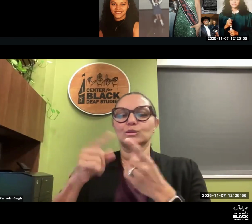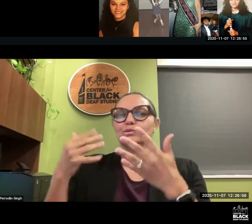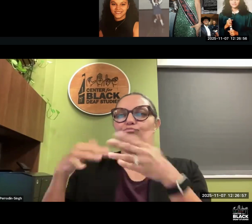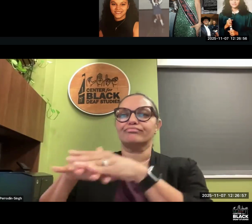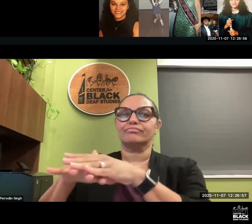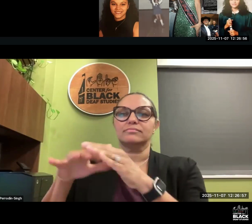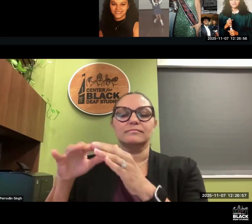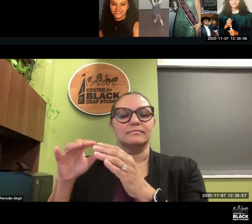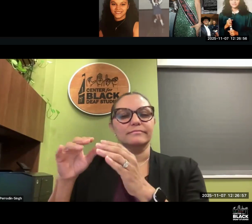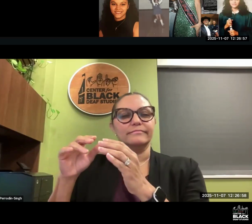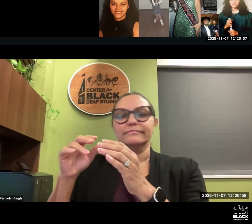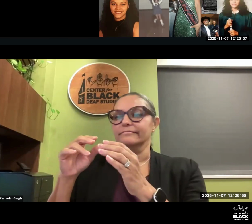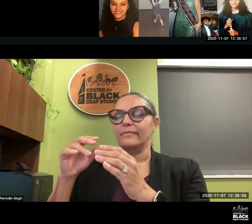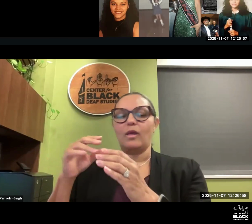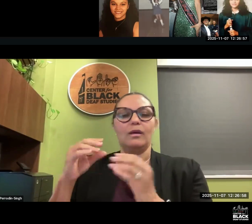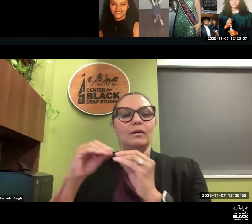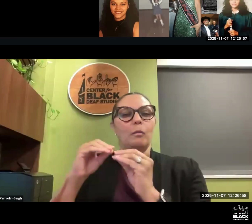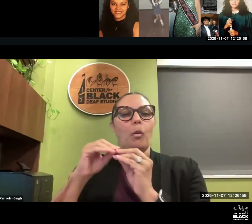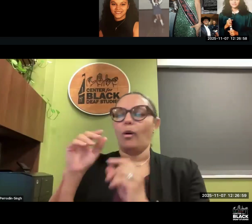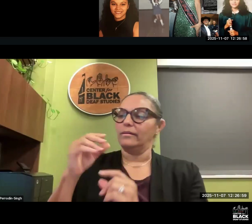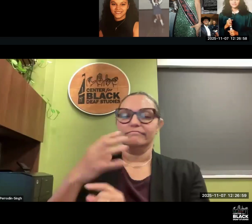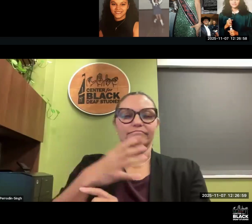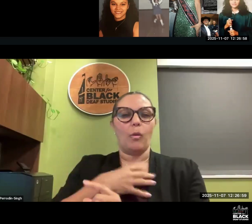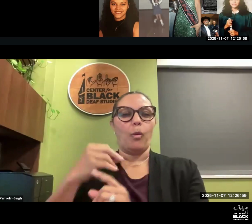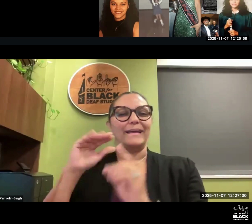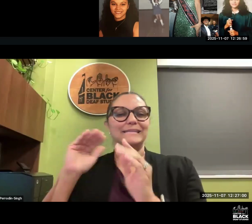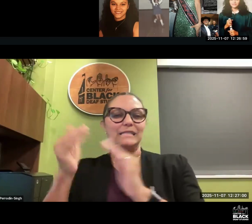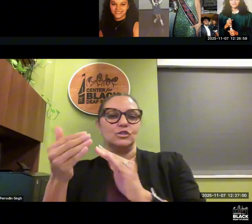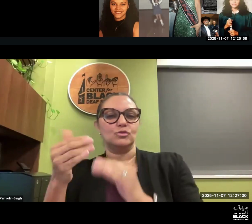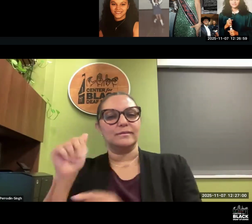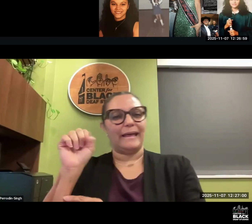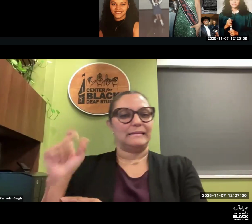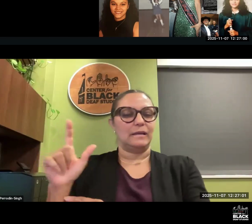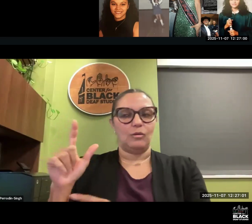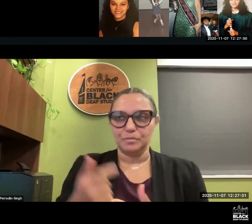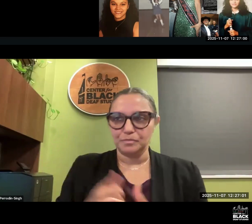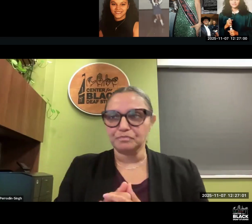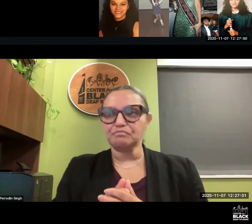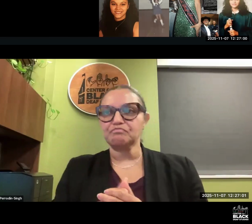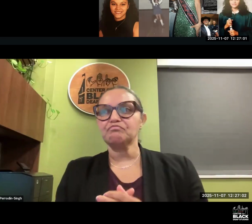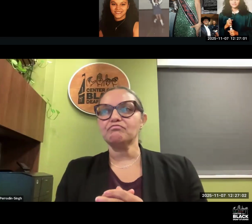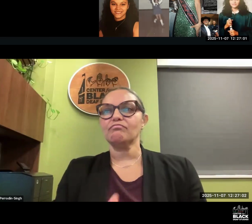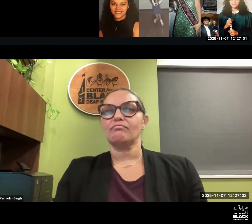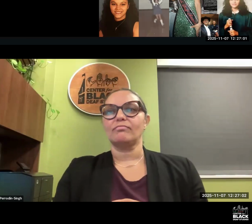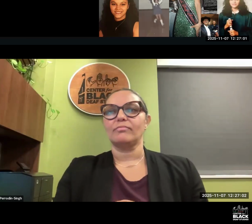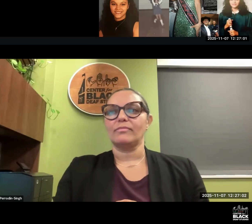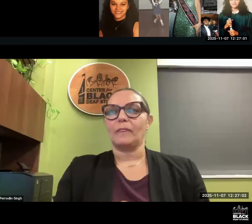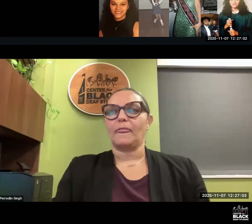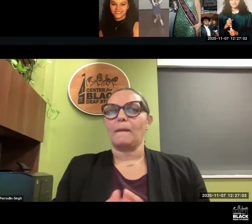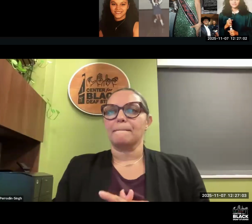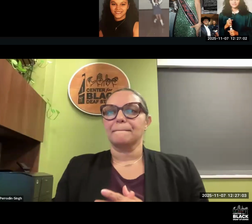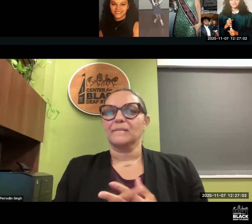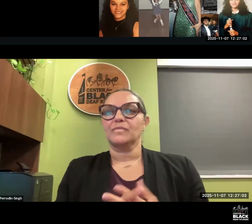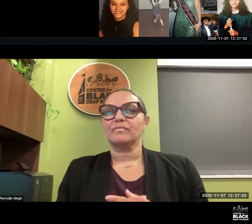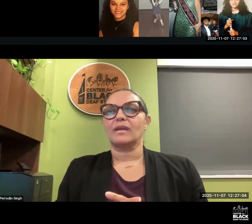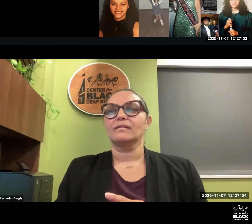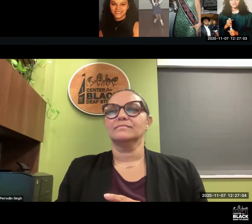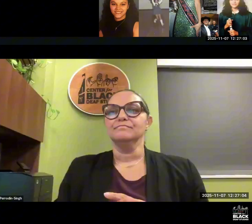over time, she did learn more about the white standardized version